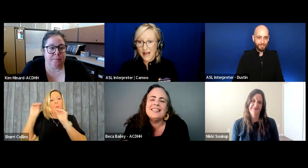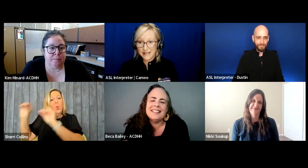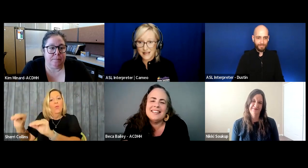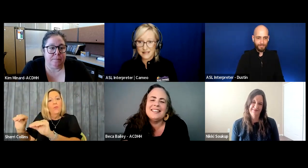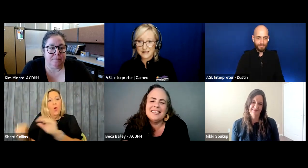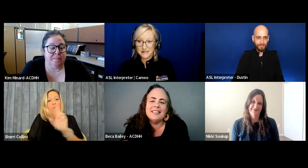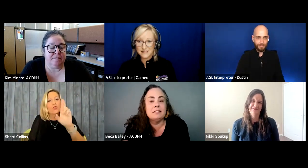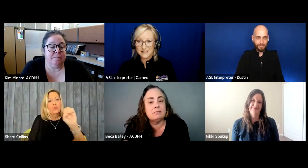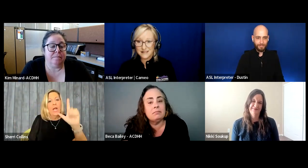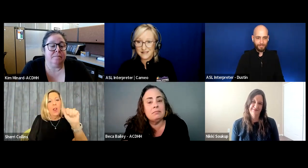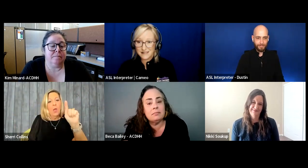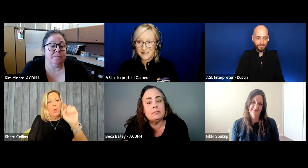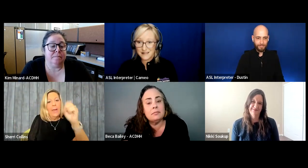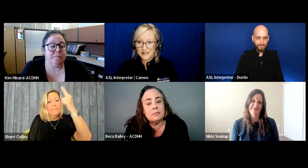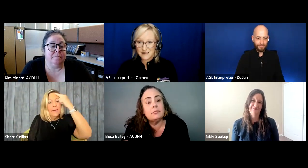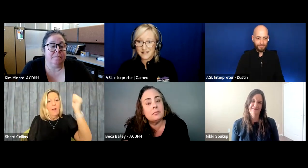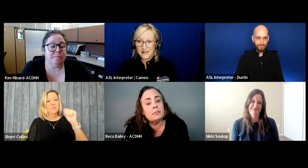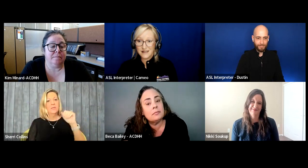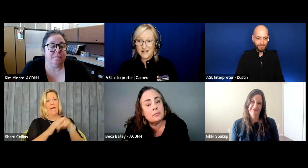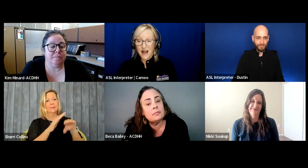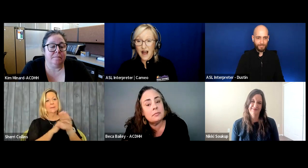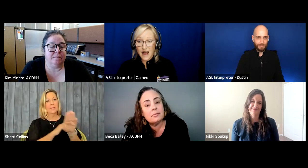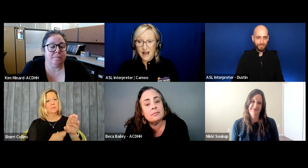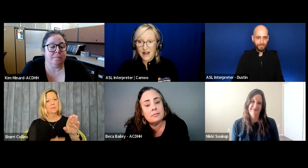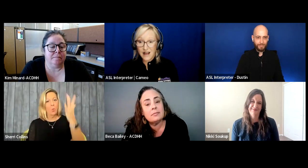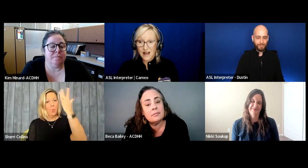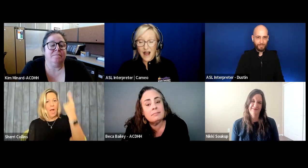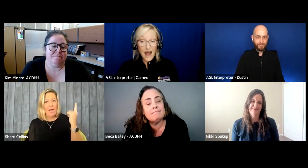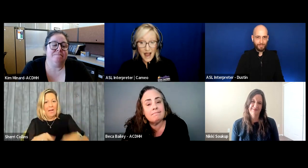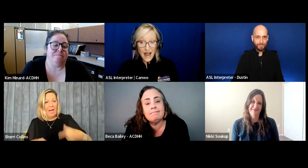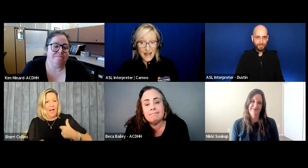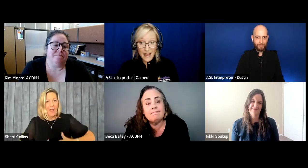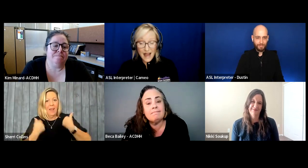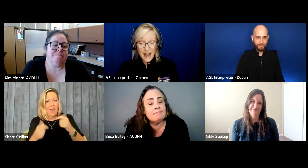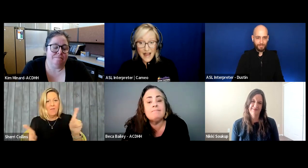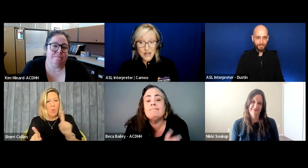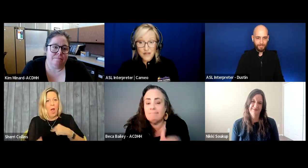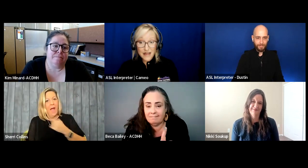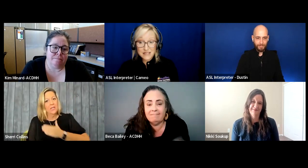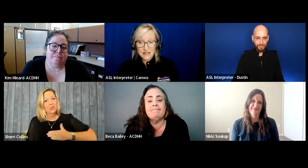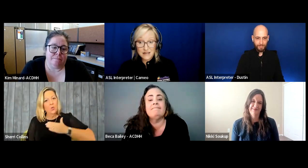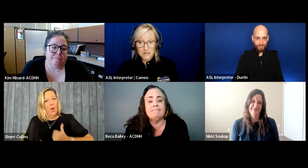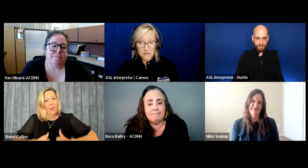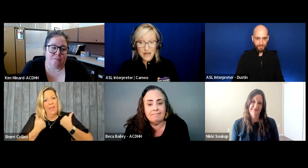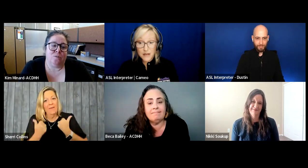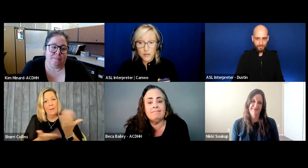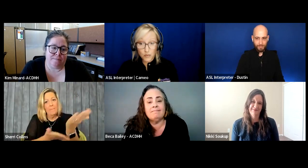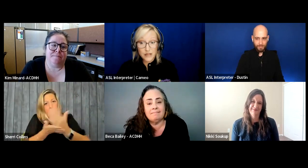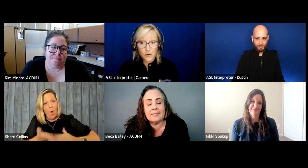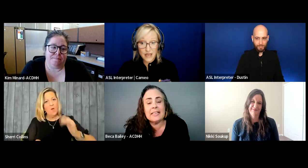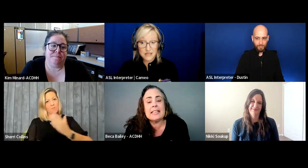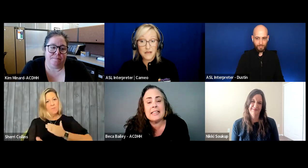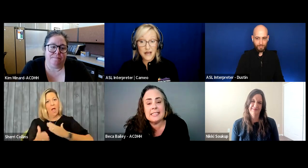full access. I know that many